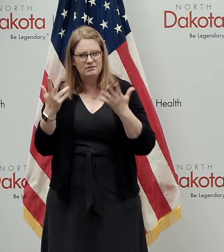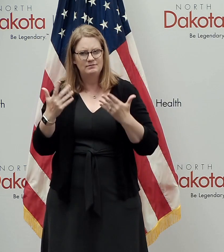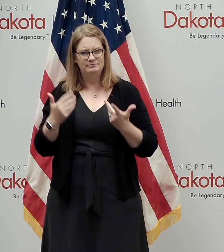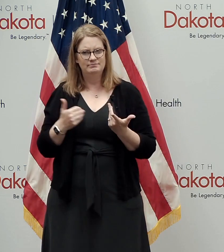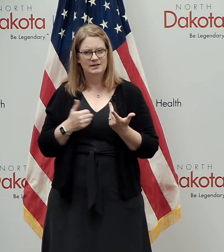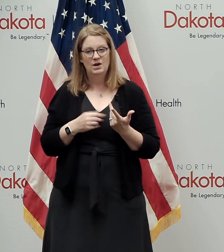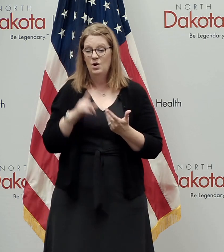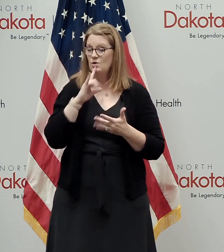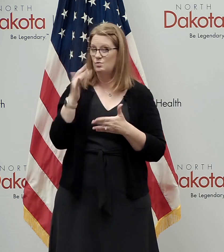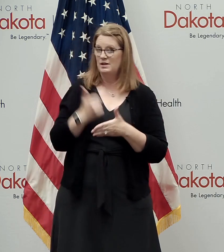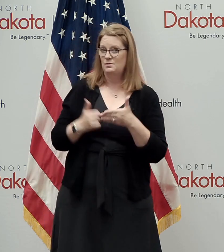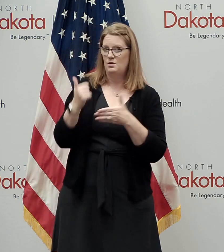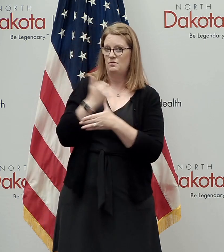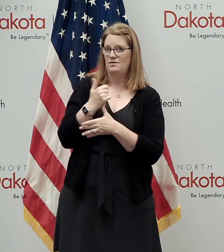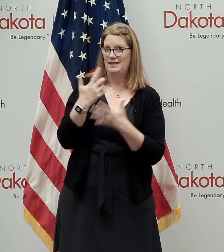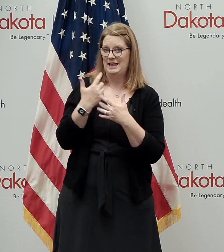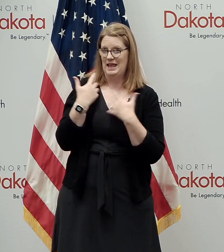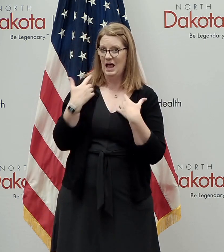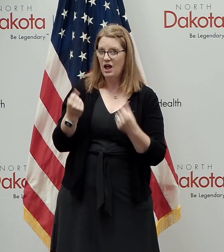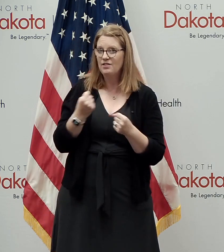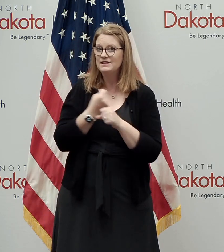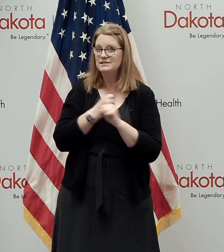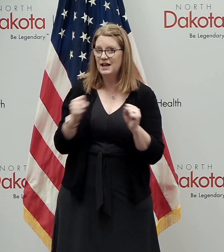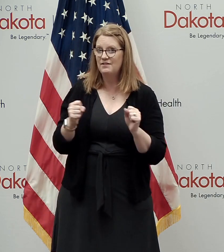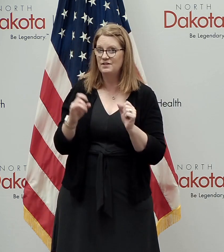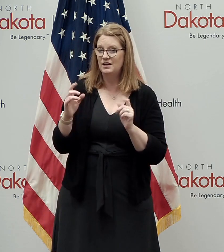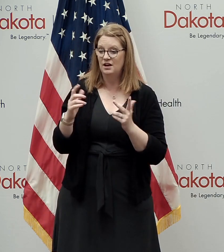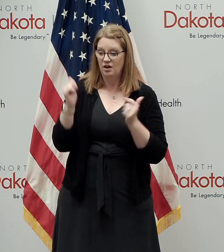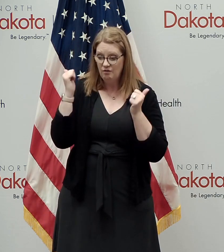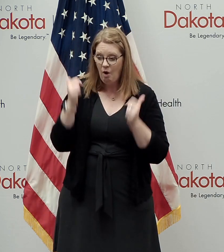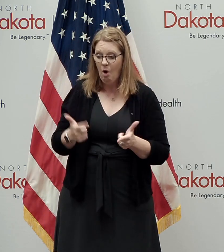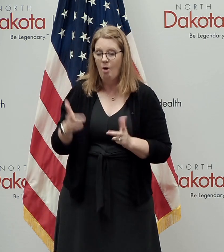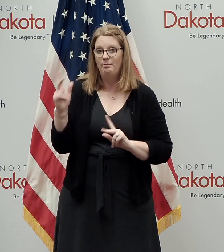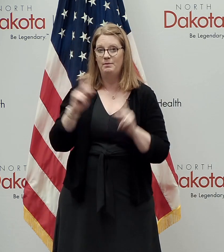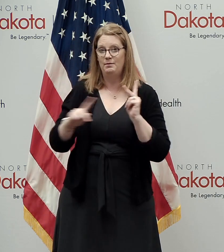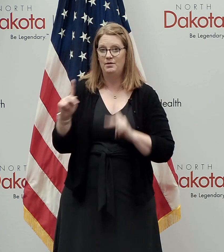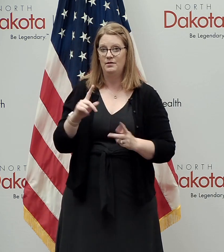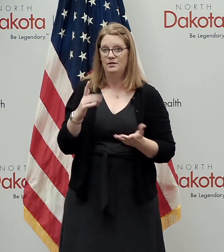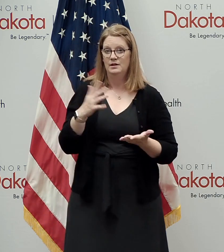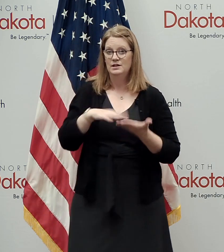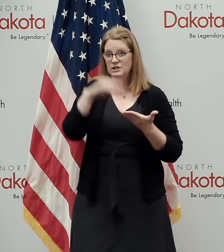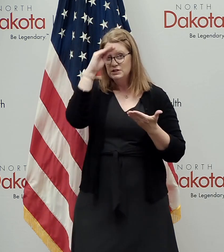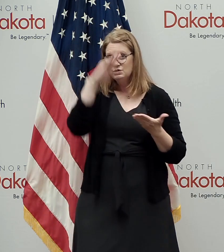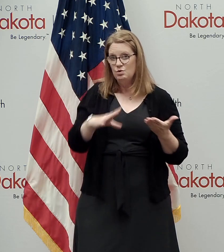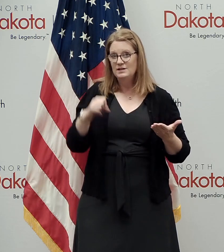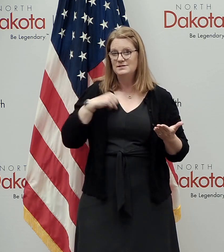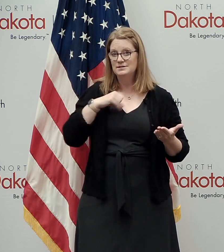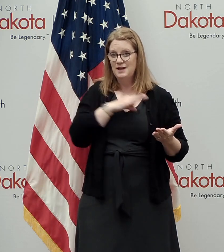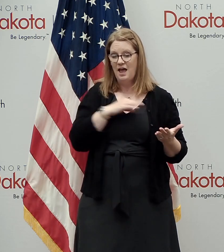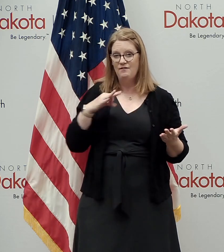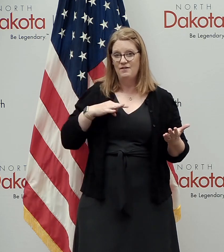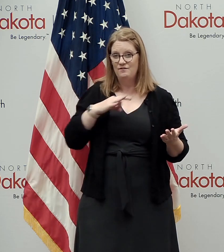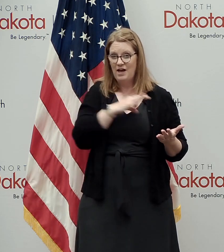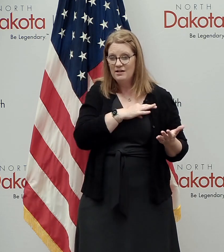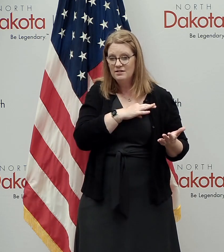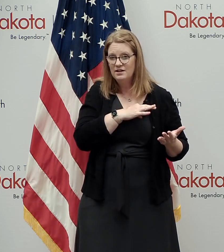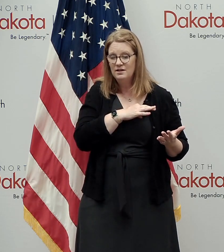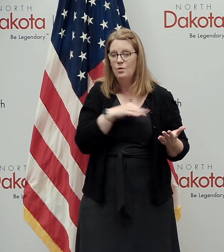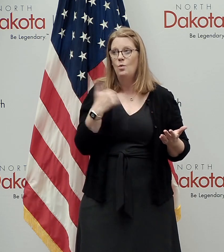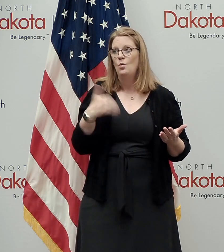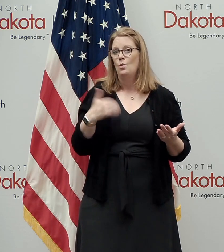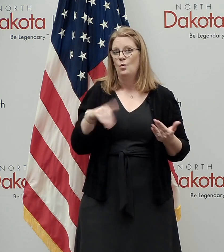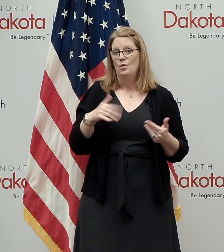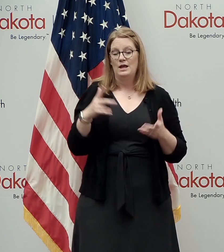our priority to protect the health, the safety, and well-being of everyone, the staff, the faculty, and the students. And a big part of our strategy is